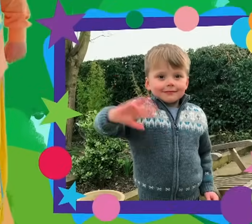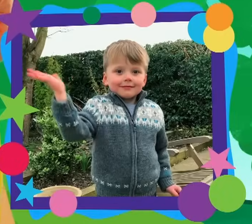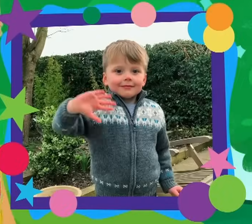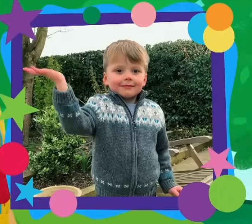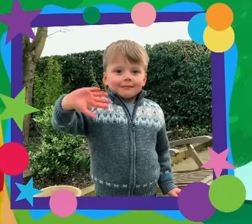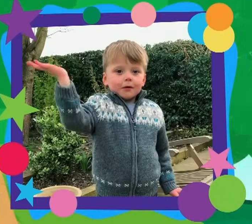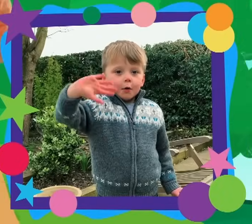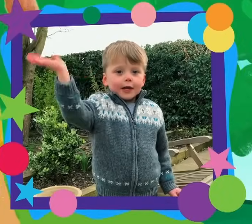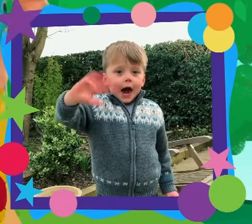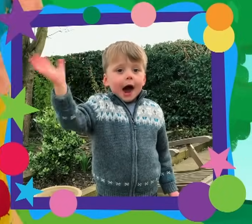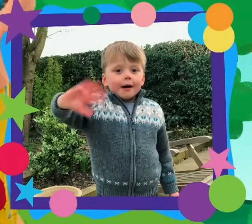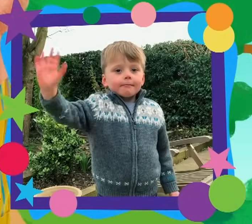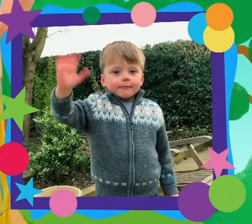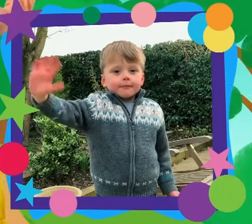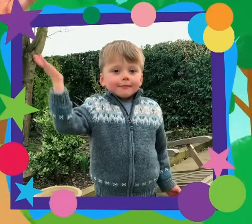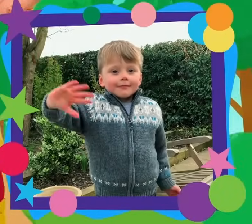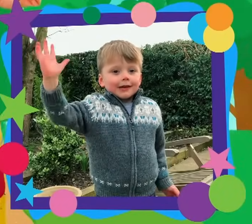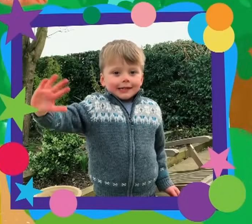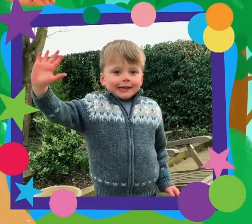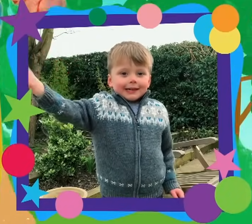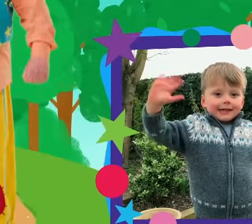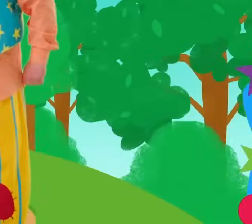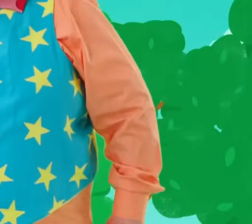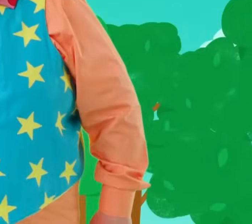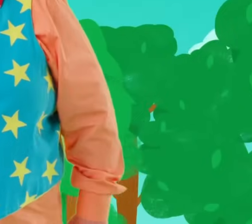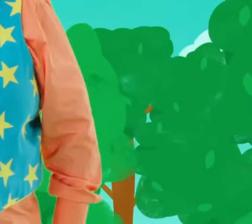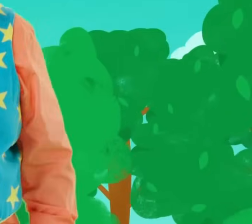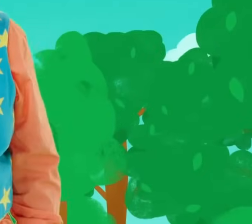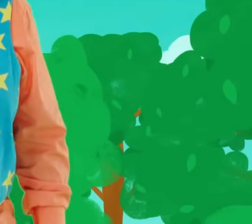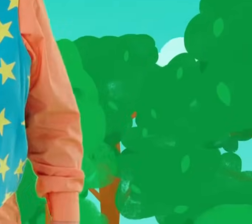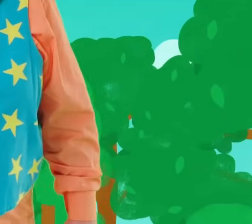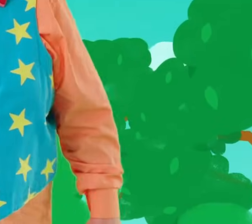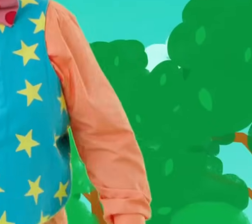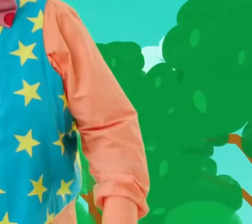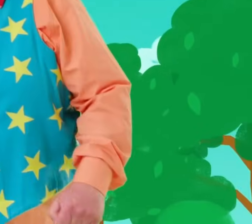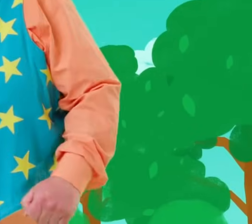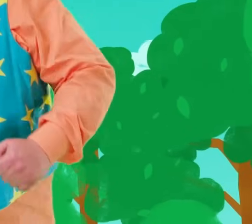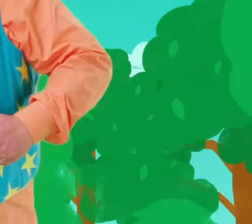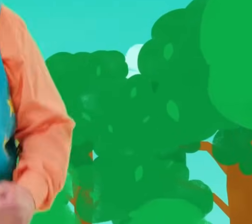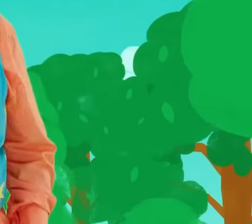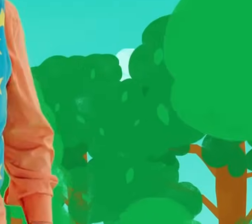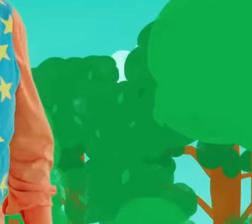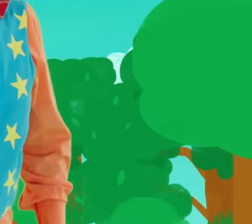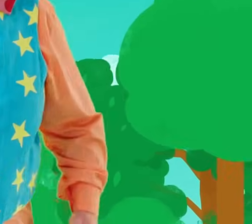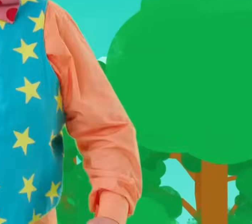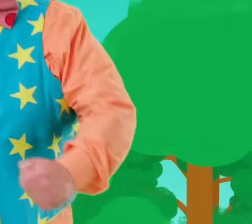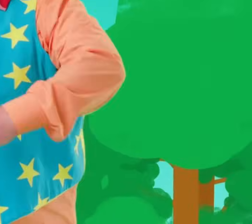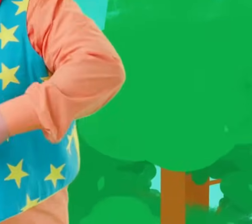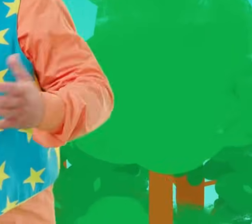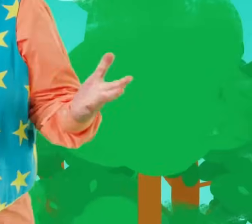Hello! Orida! Orida! Hello to everyone! So